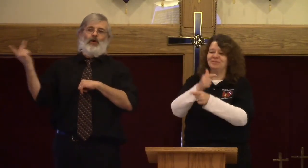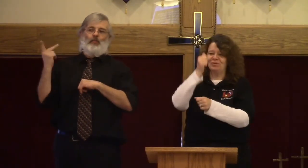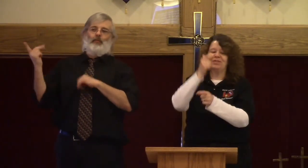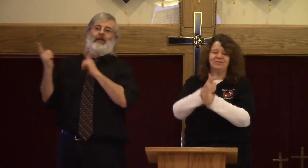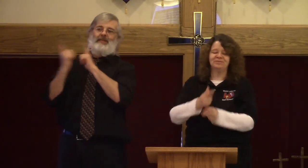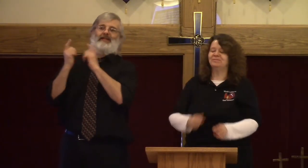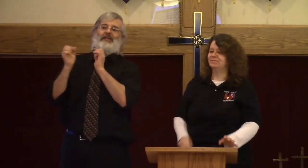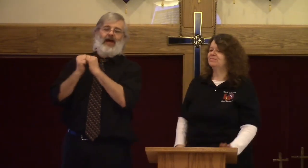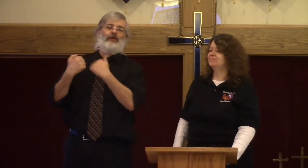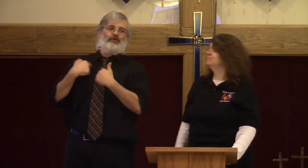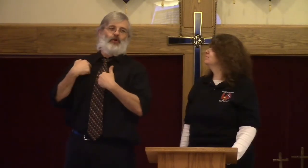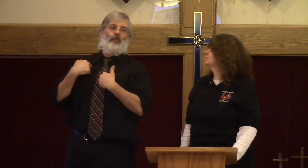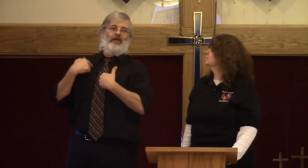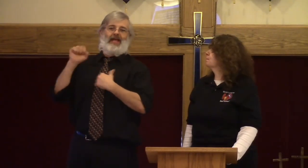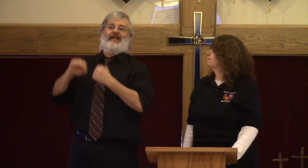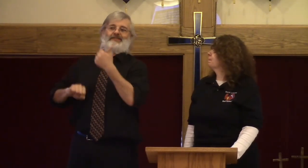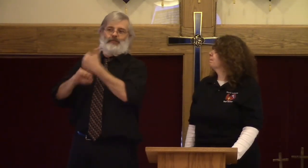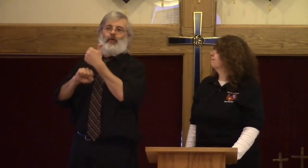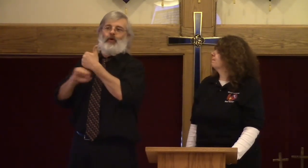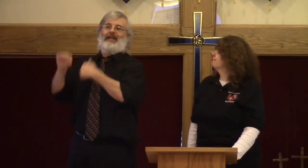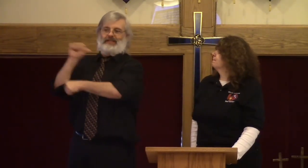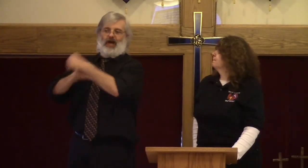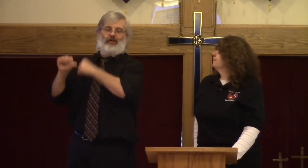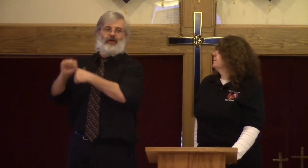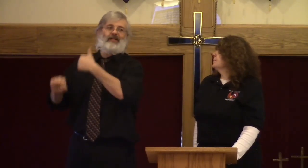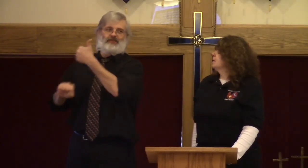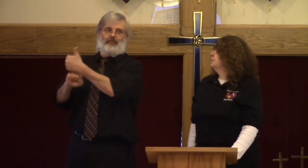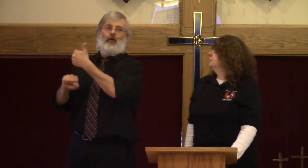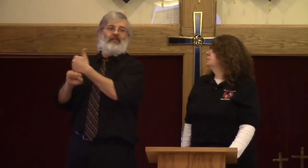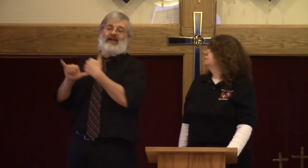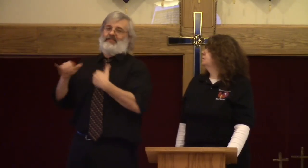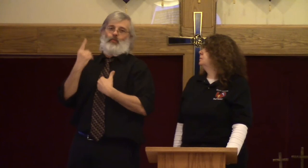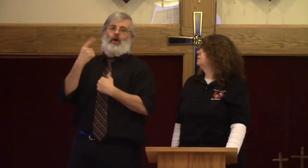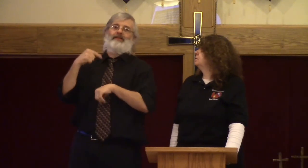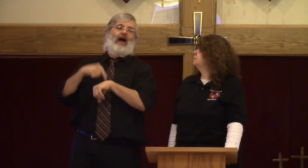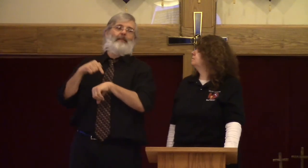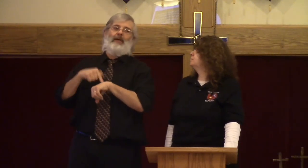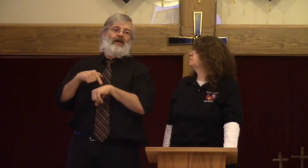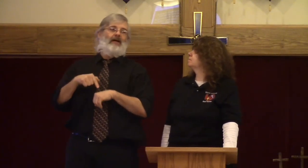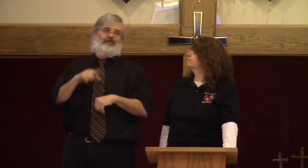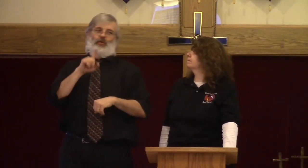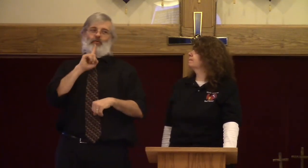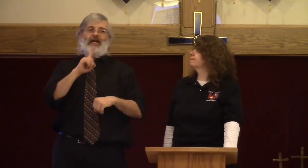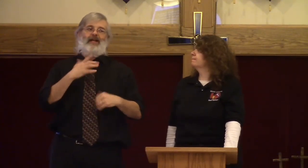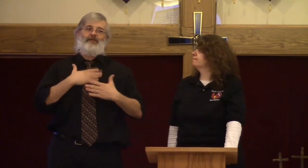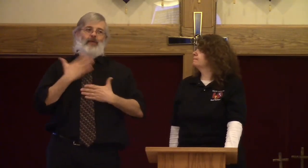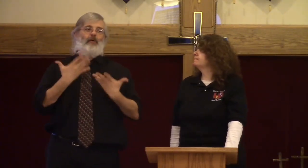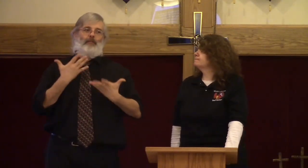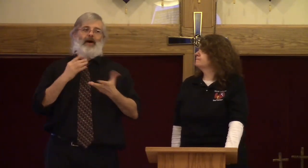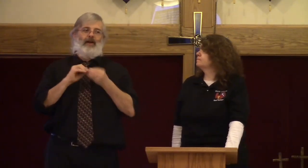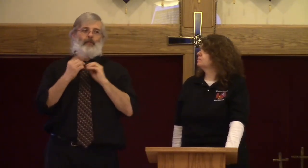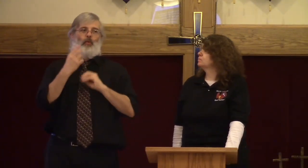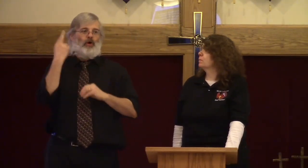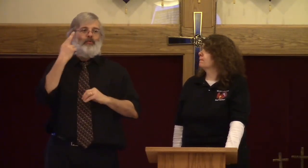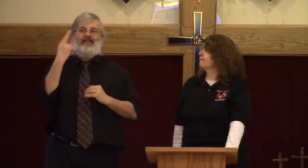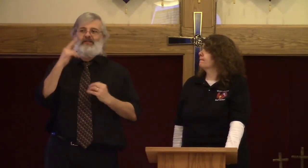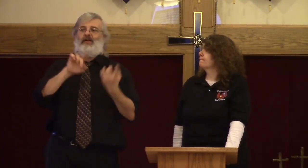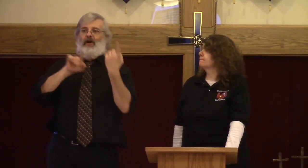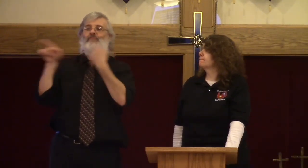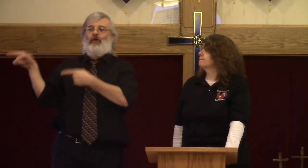when we meet together so we can support each other and support. That's the one time. And so really, it's probably my number one reason for